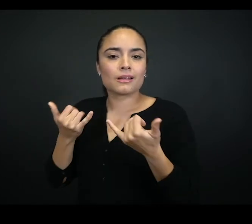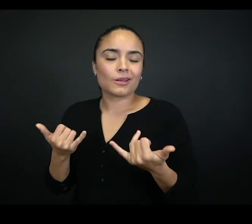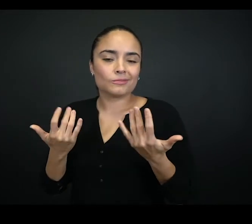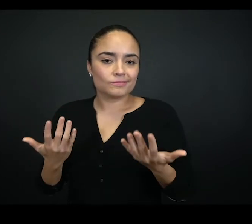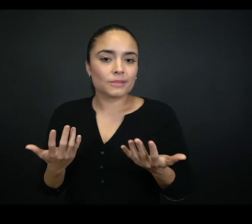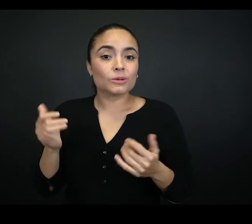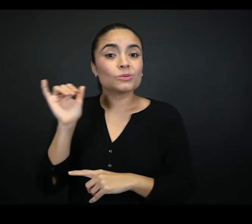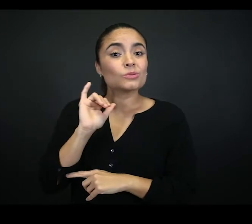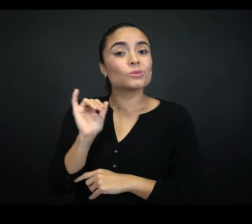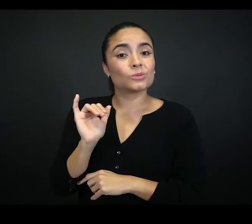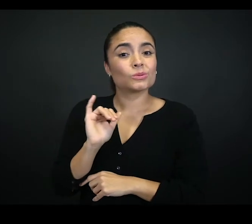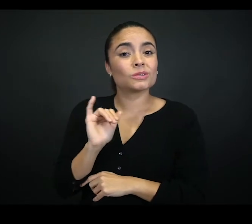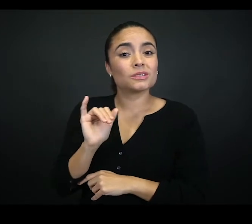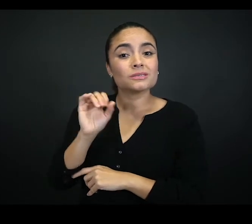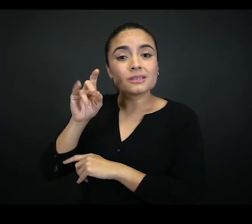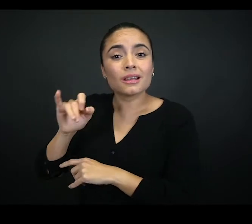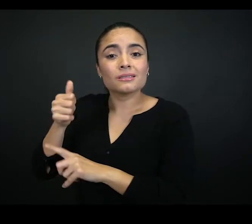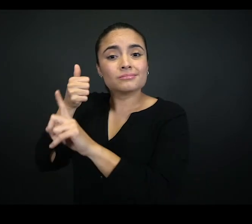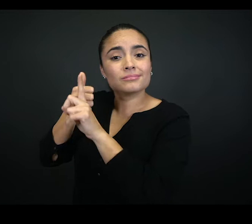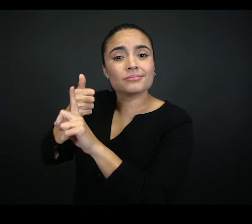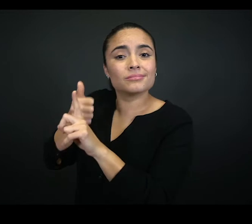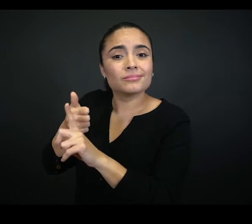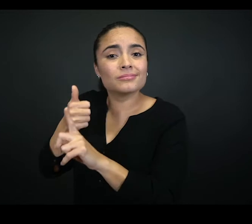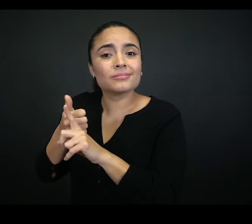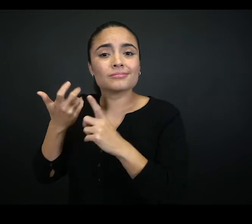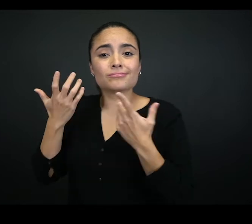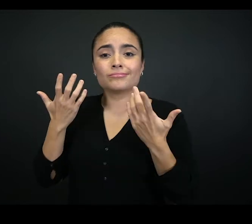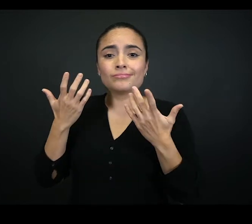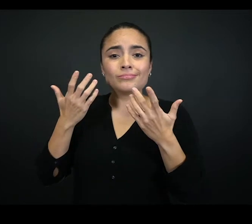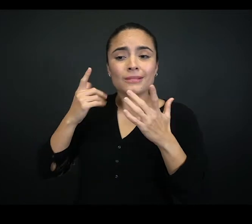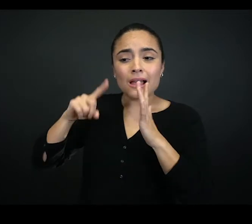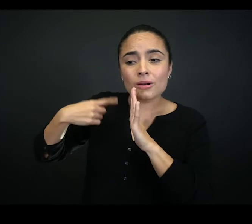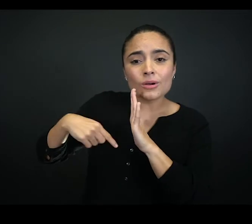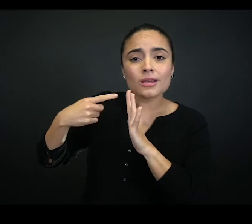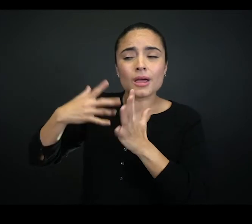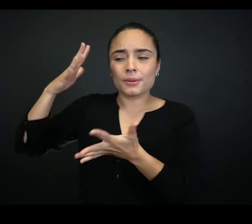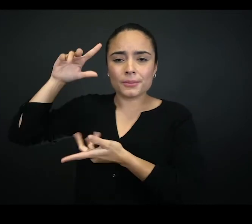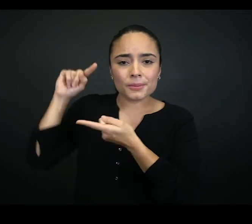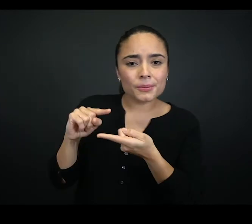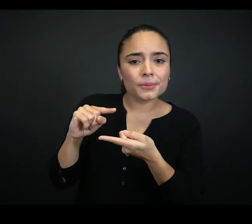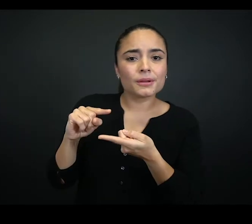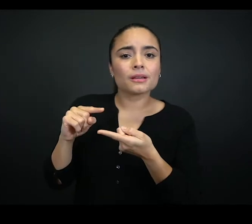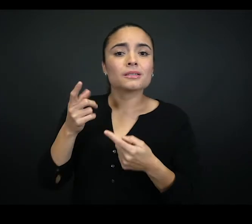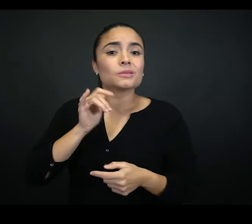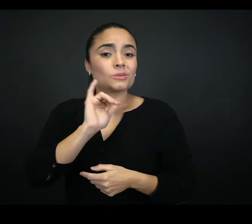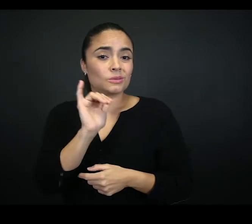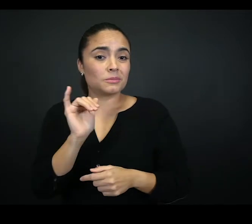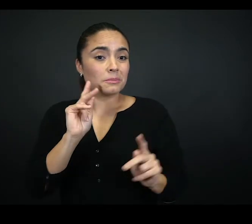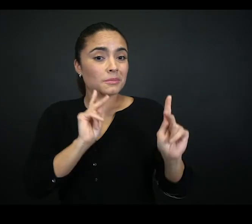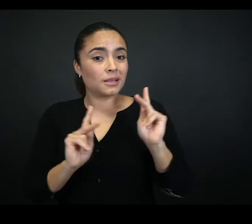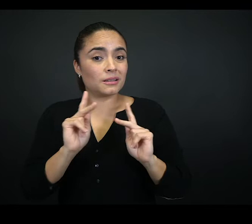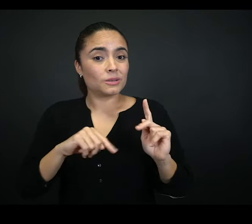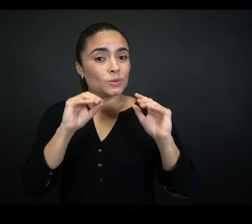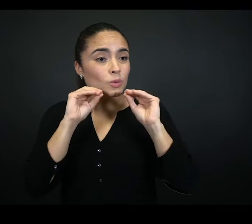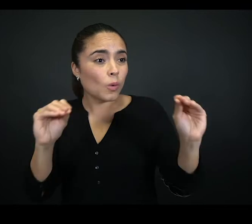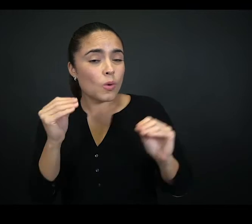lot of congregate settings where there was no physical distancing. So a lot of hotel sites were opened and people were